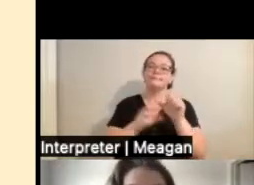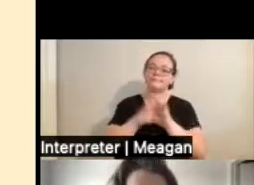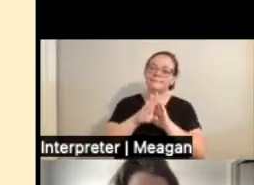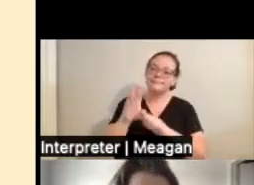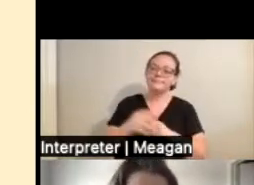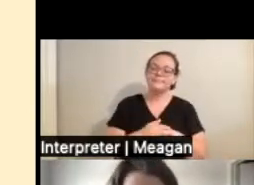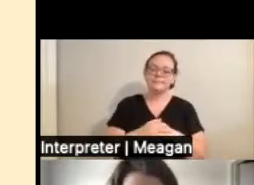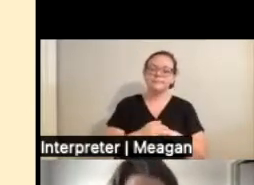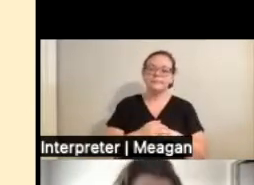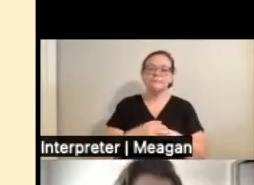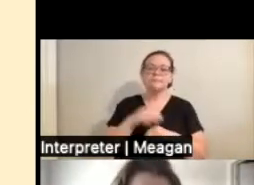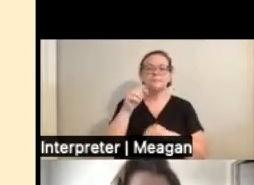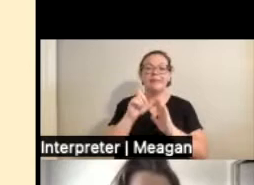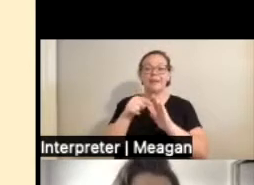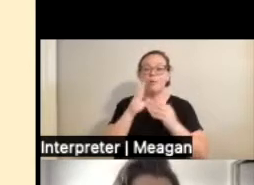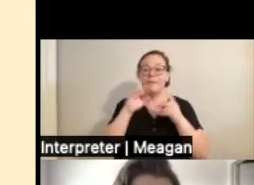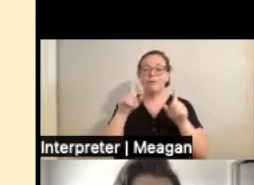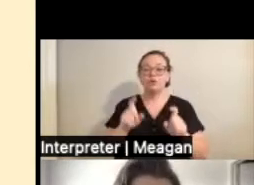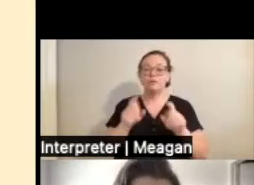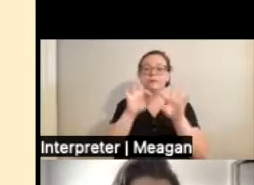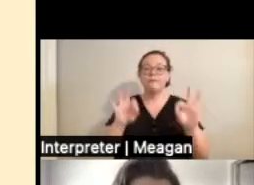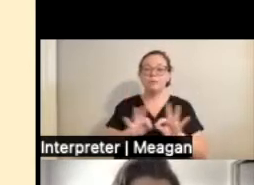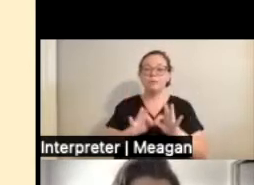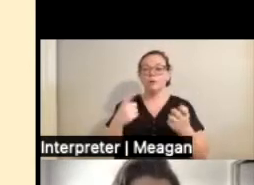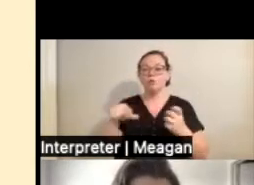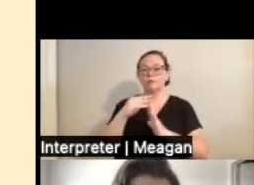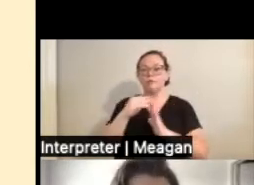a survey form that we would love to have you fill out in a second.